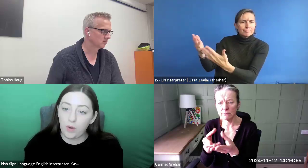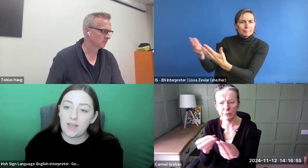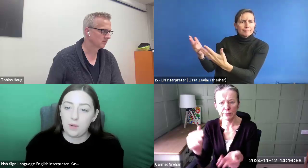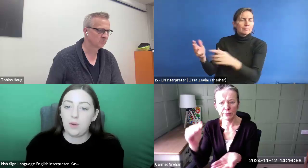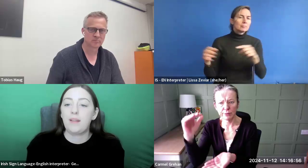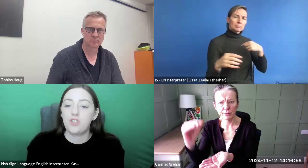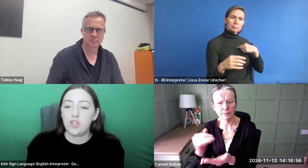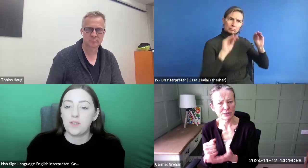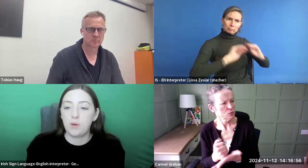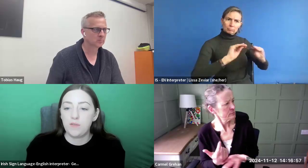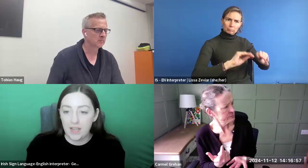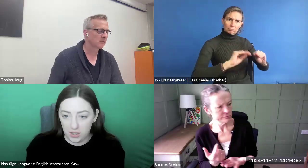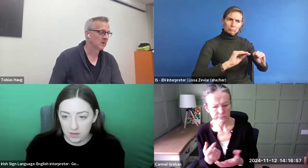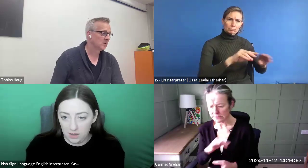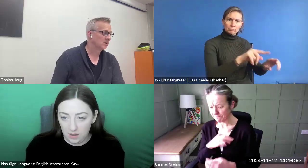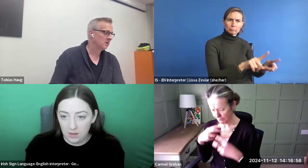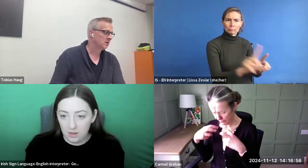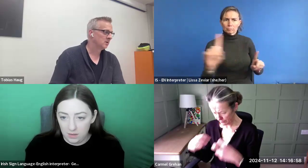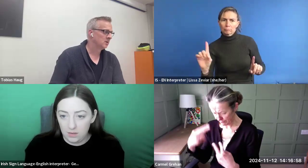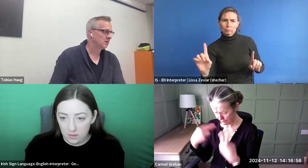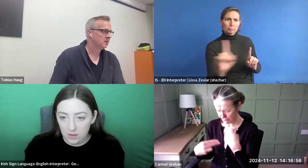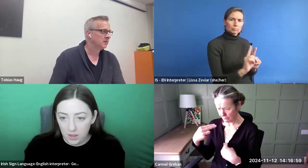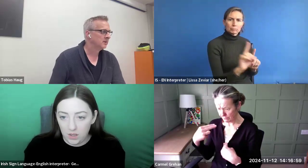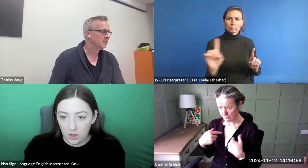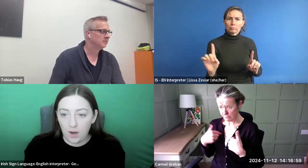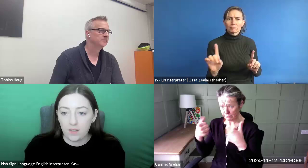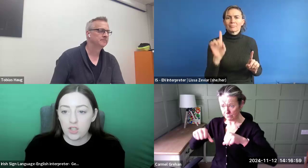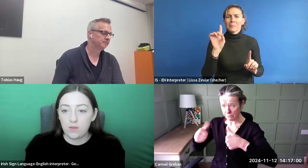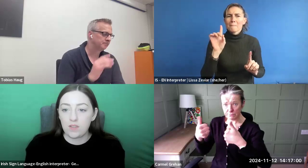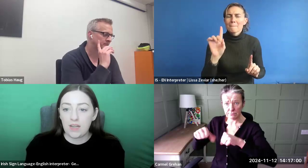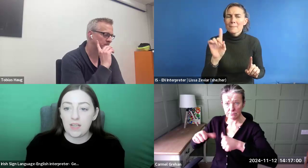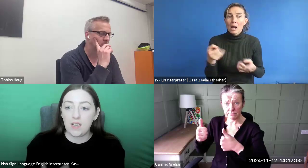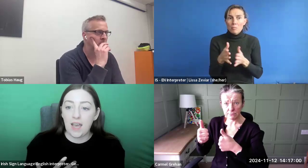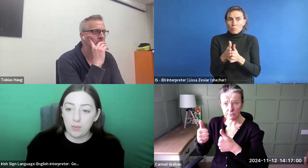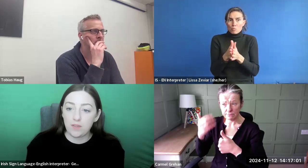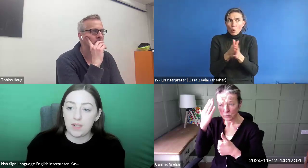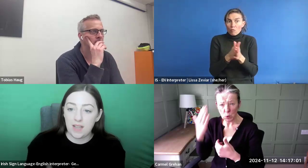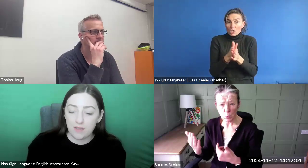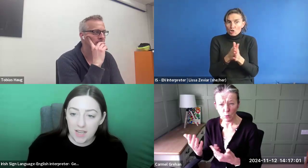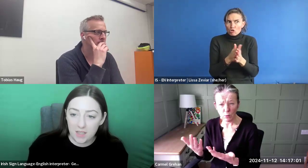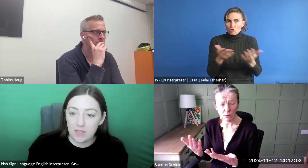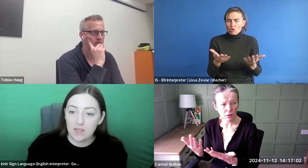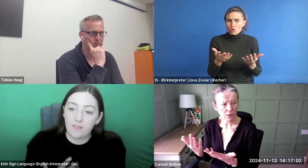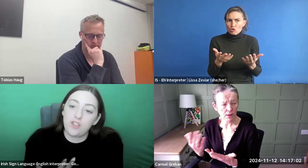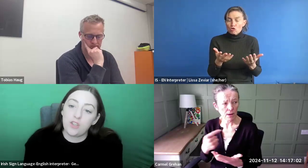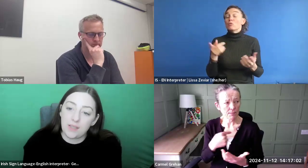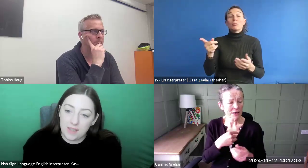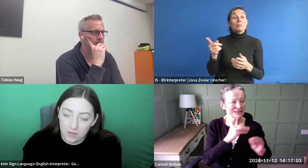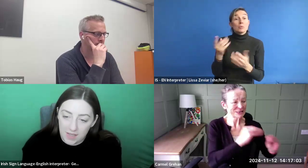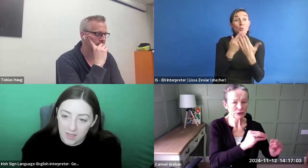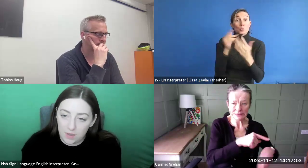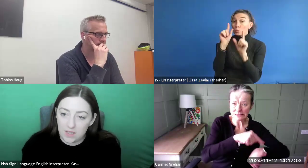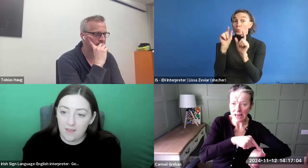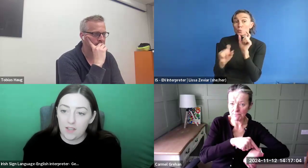but we would worry a little bit about the students' motivation. You know, are the students really capable of doing that self-assessment? Are they doing